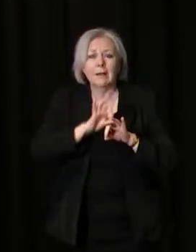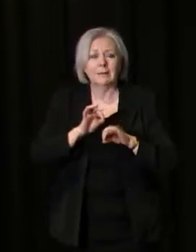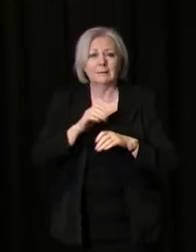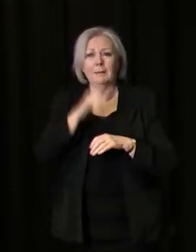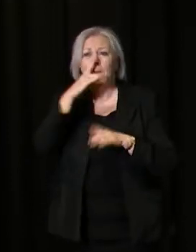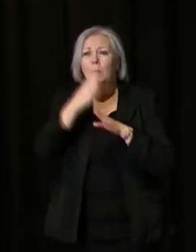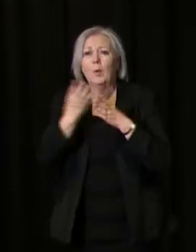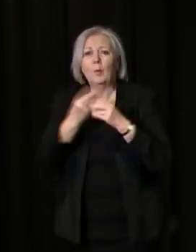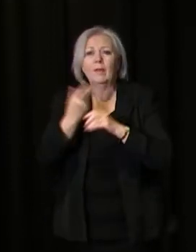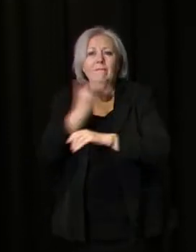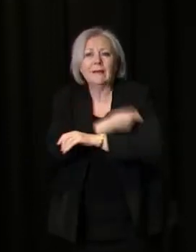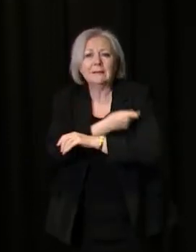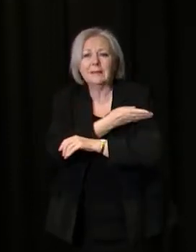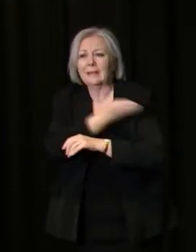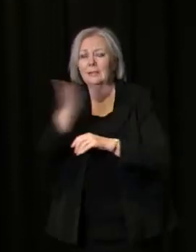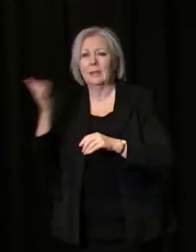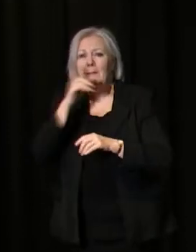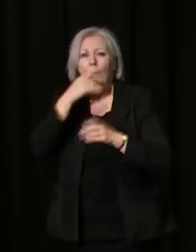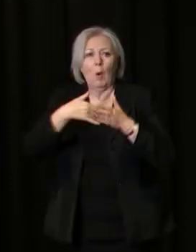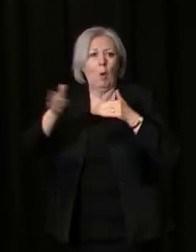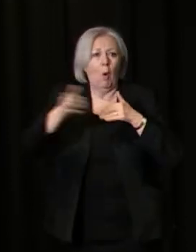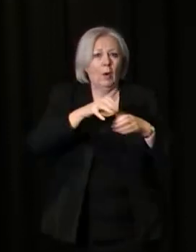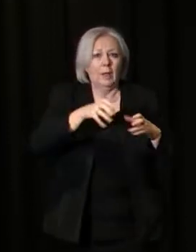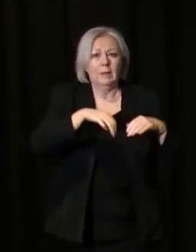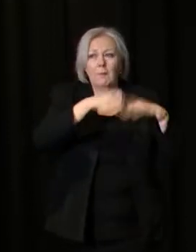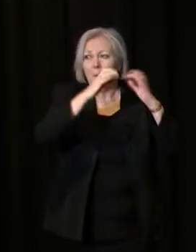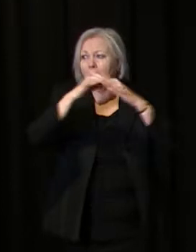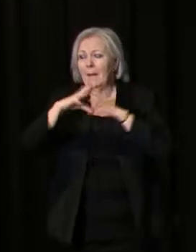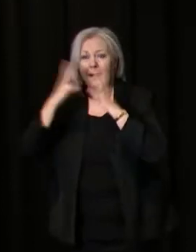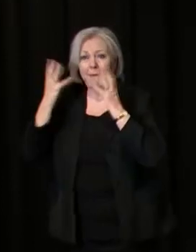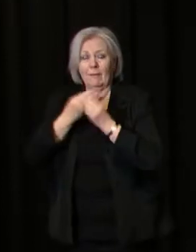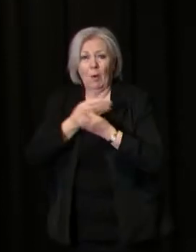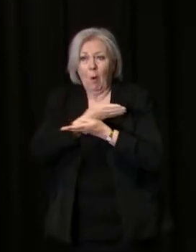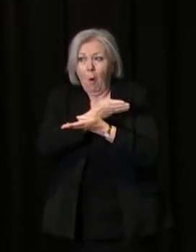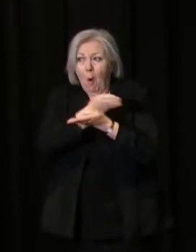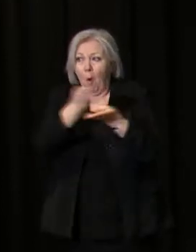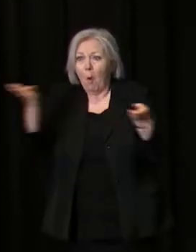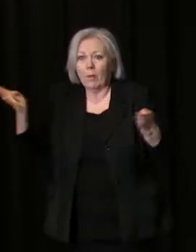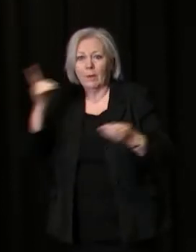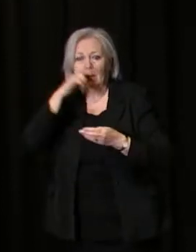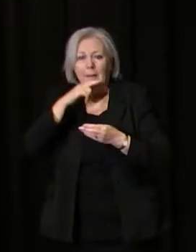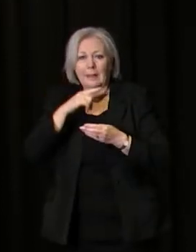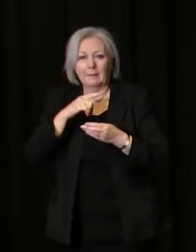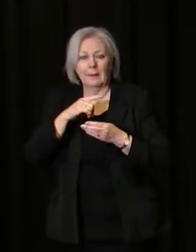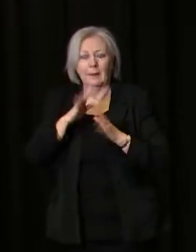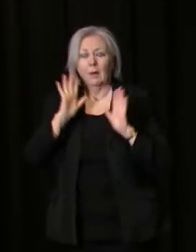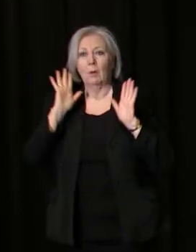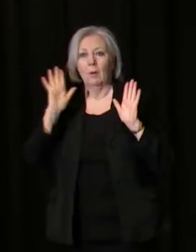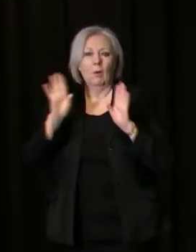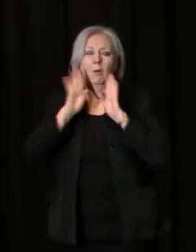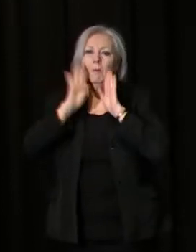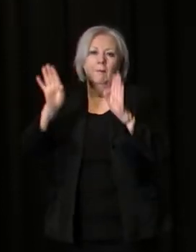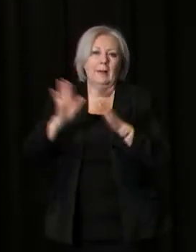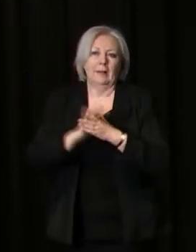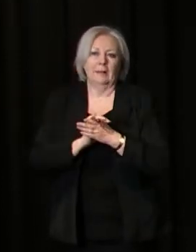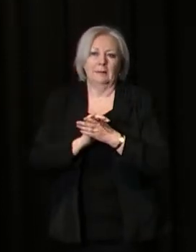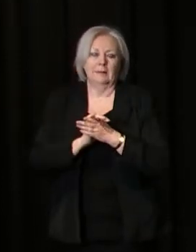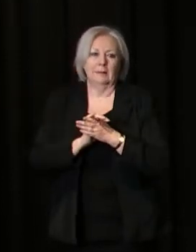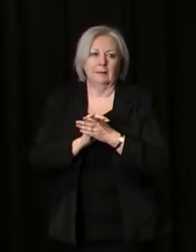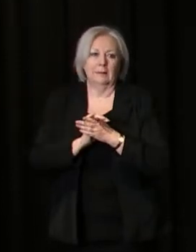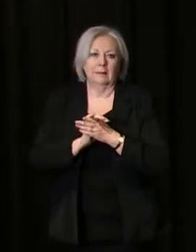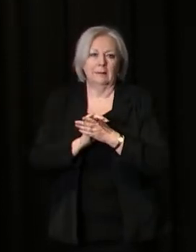vaccination teams, logistics teams, I could go on, the list is endless. They are the people who have